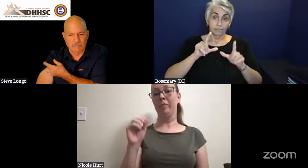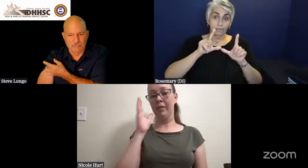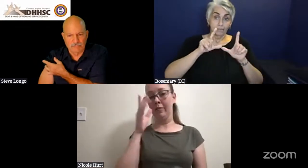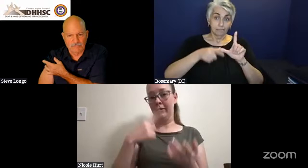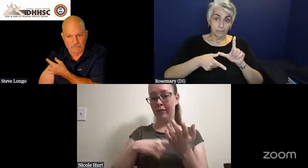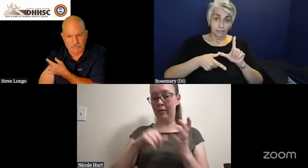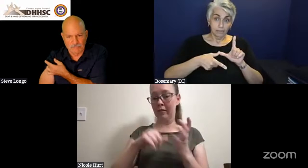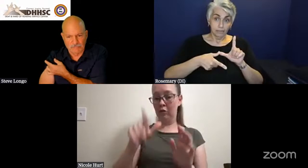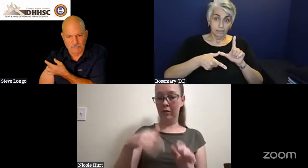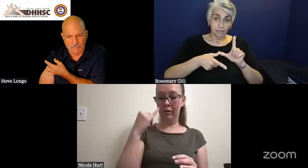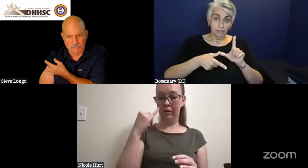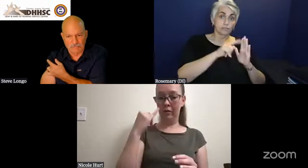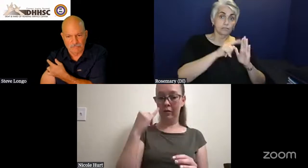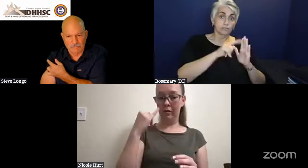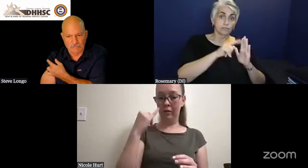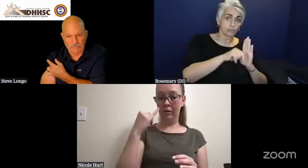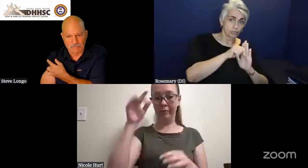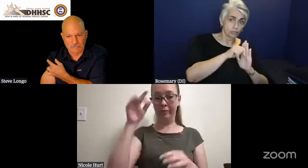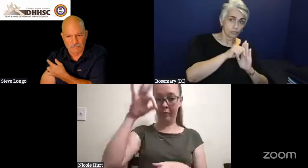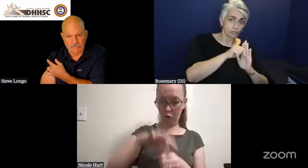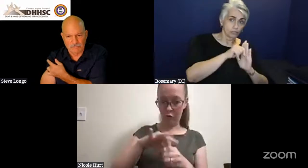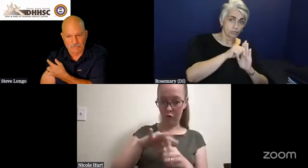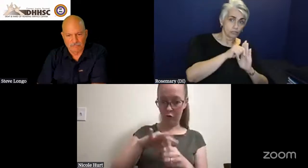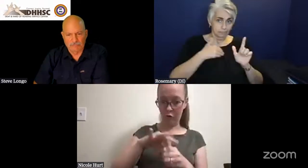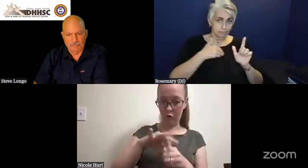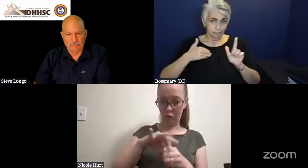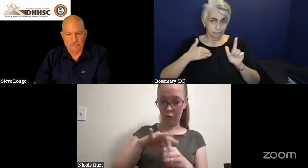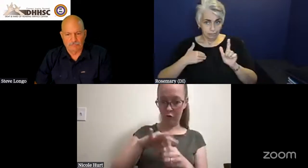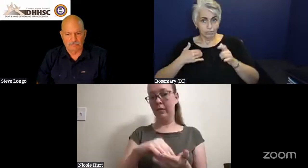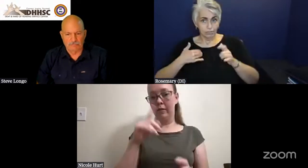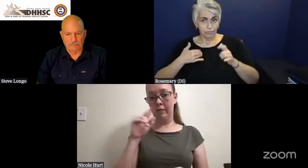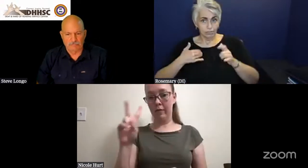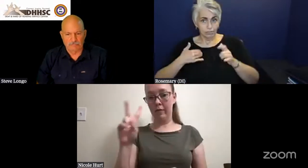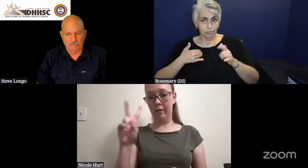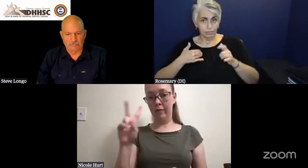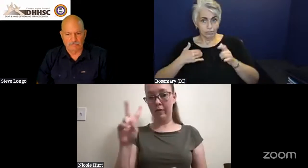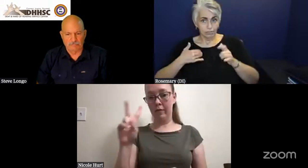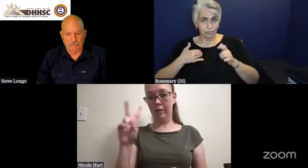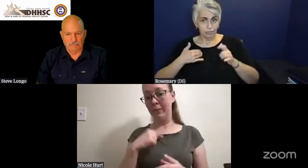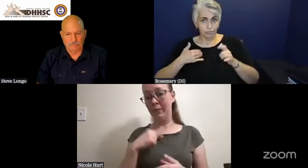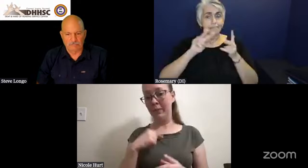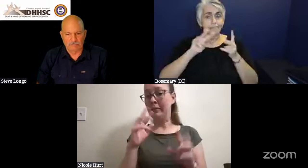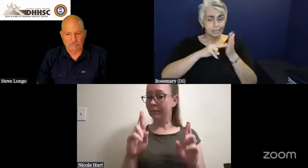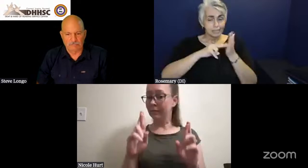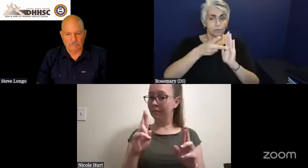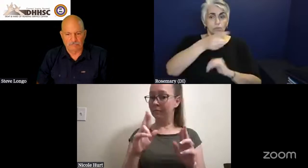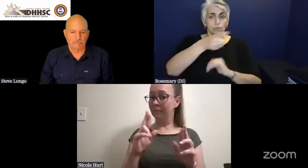Also, regarding my membership lapse,